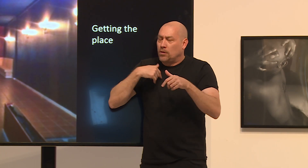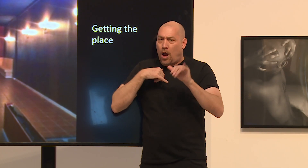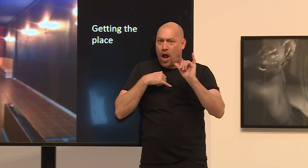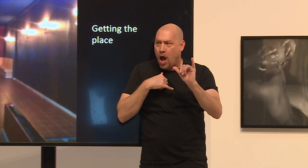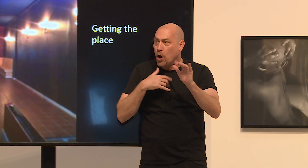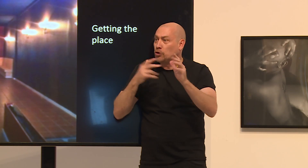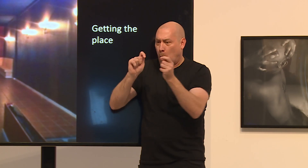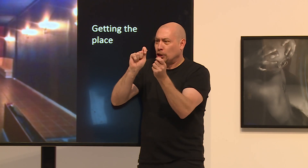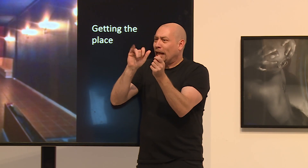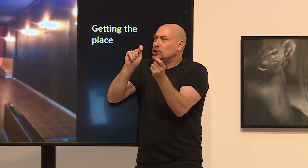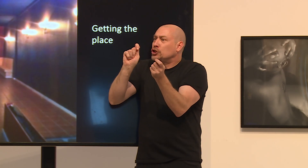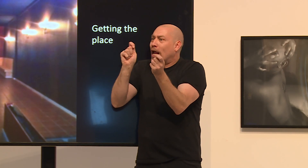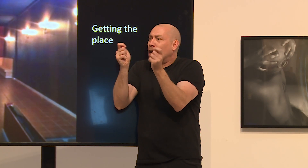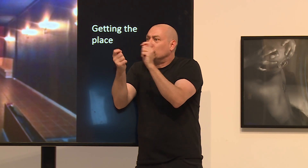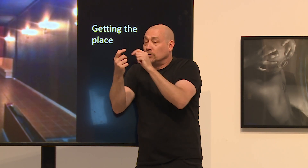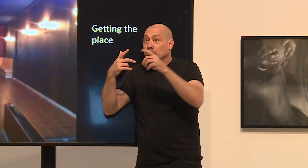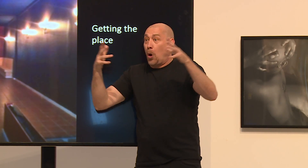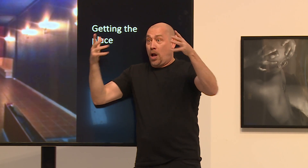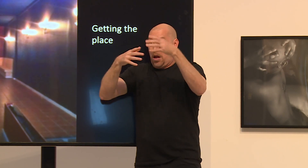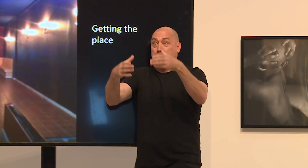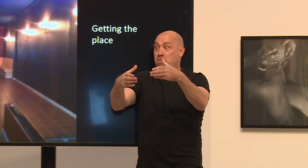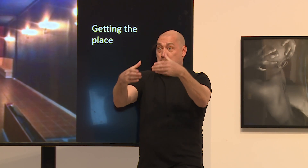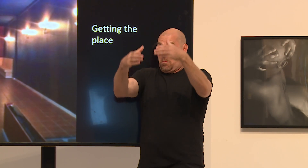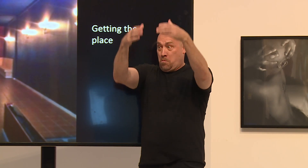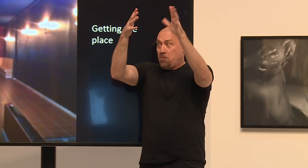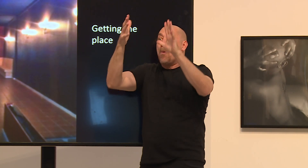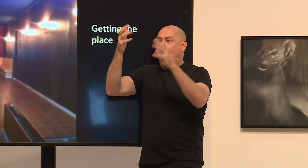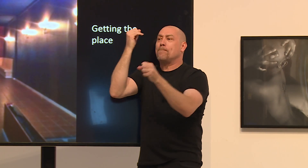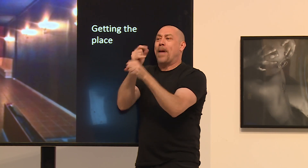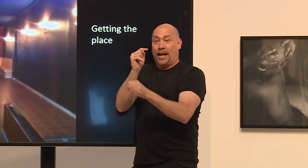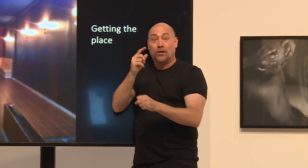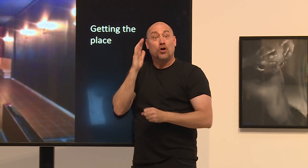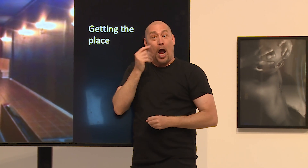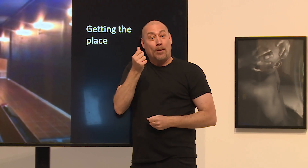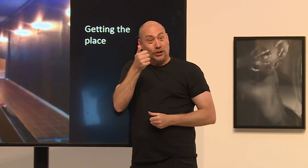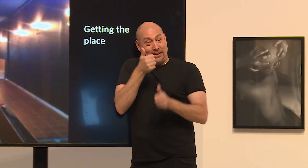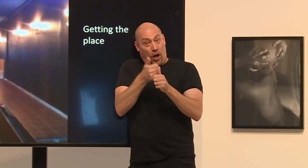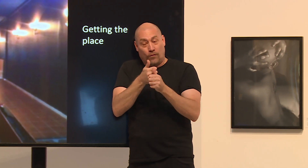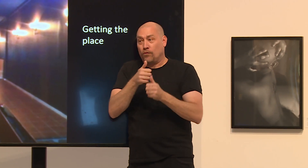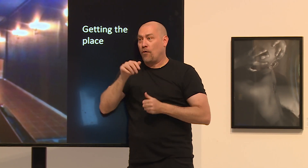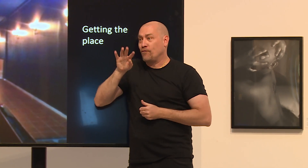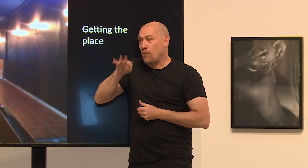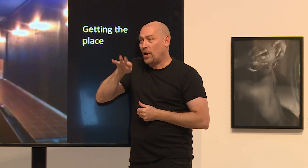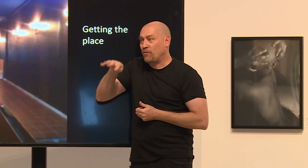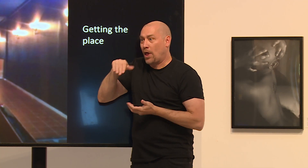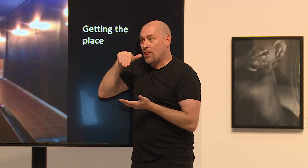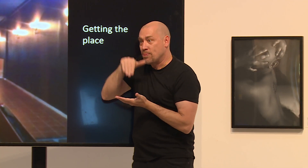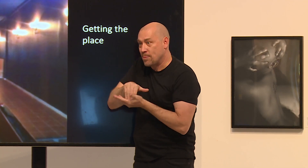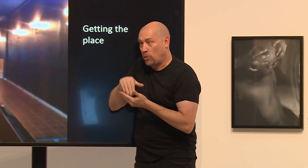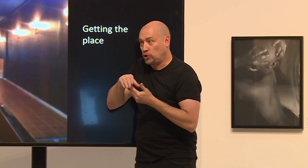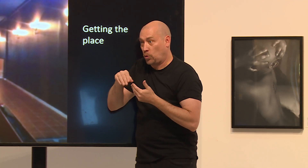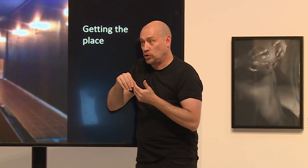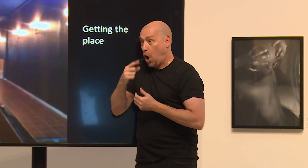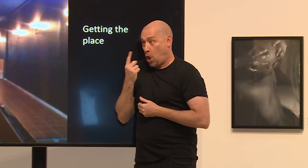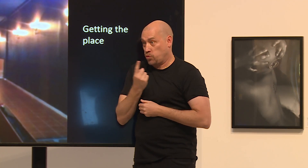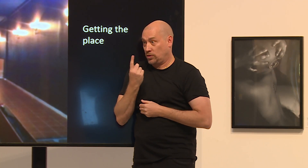But we needed to change the structure of it some. And that was